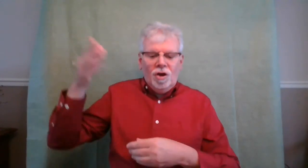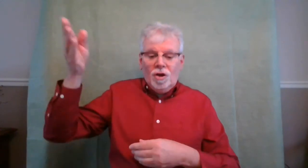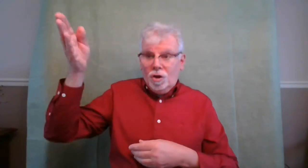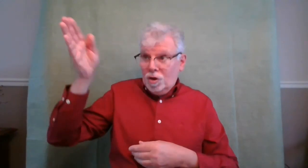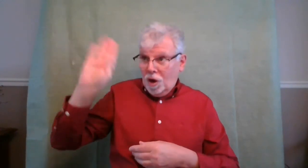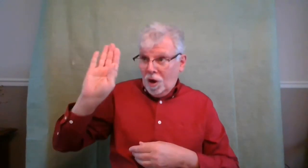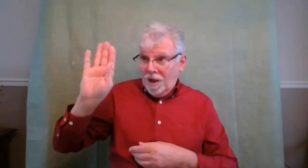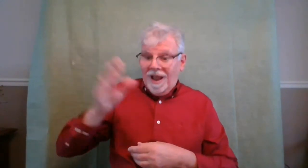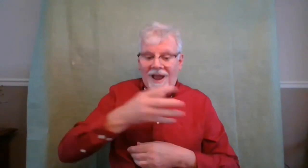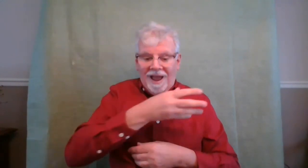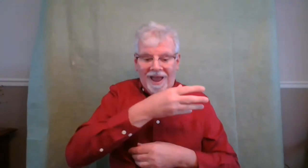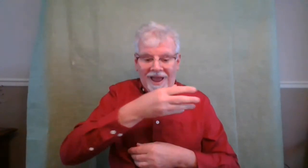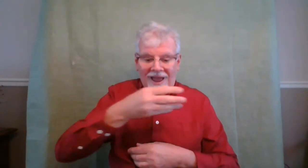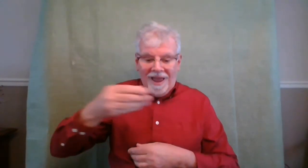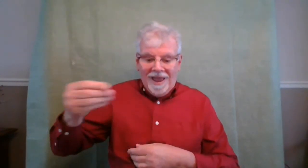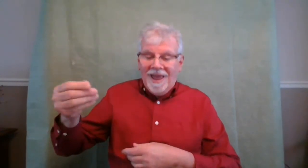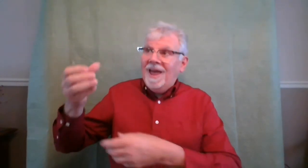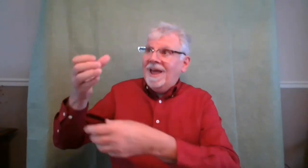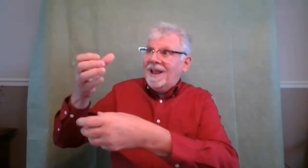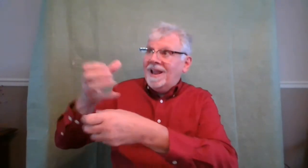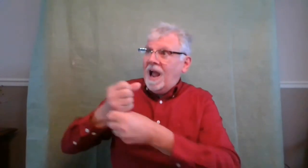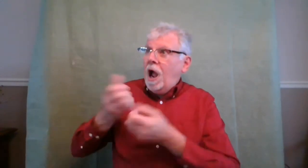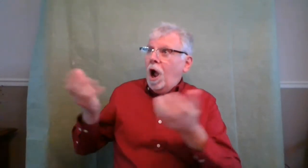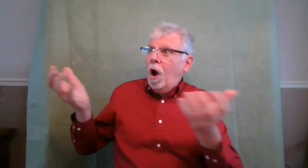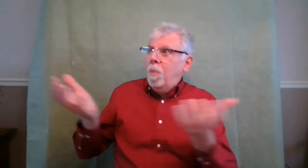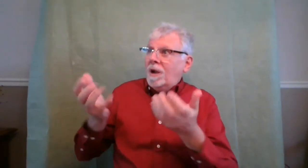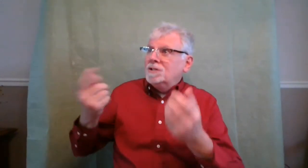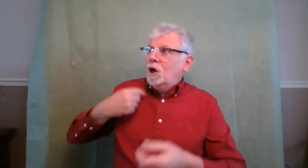we have confidence in God